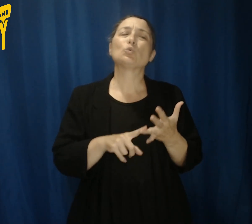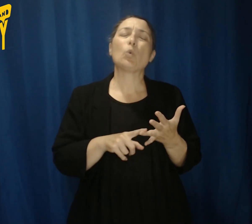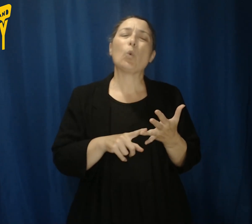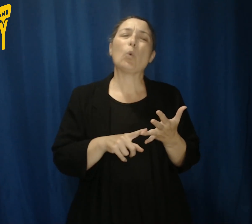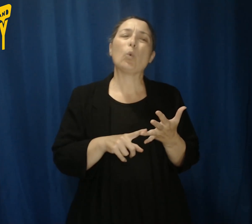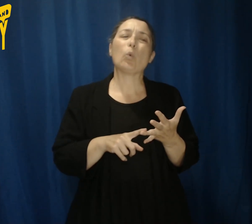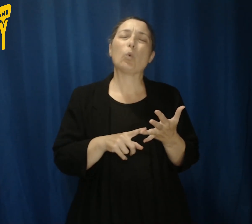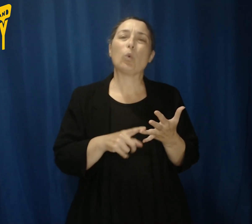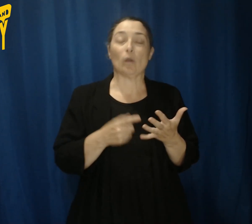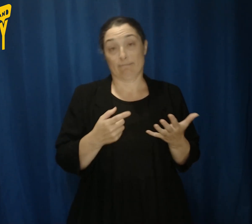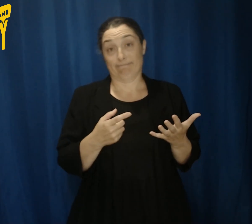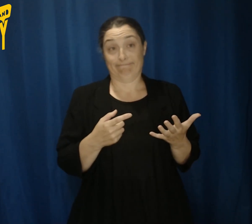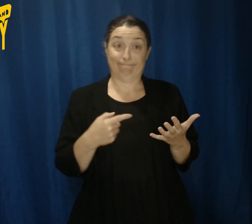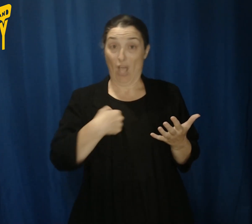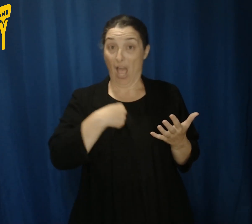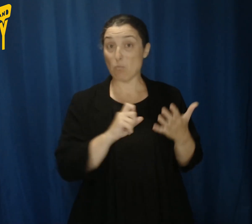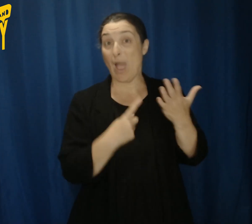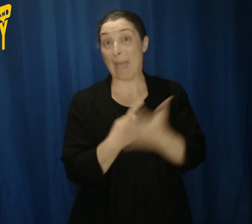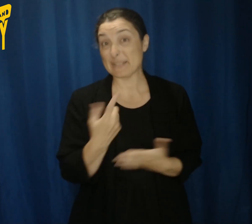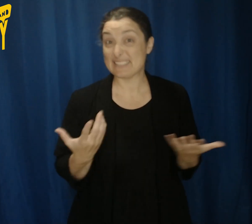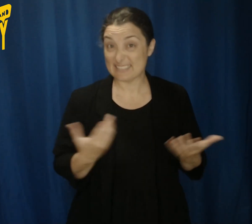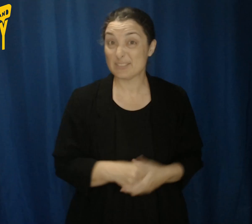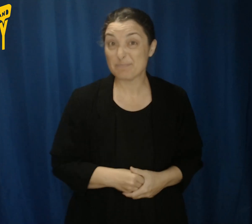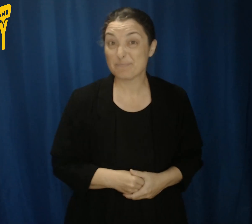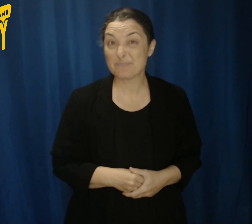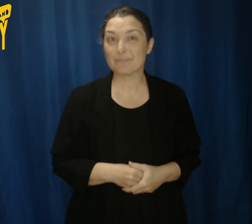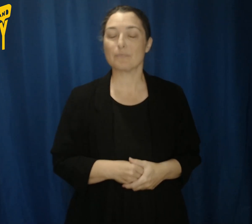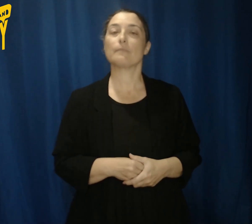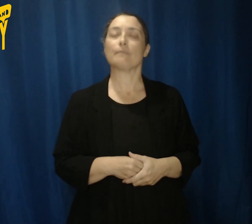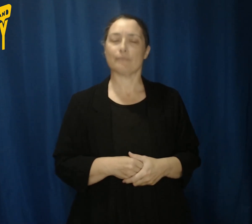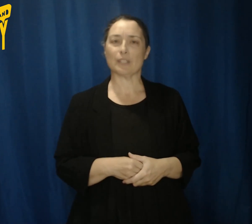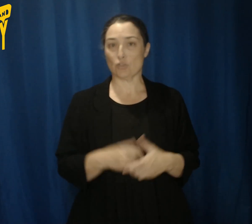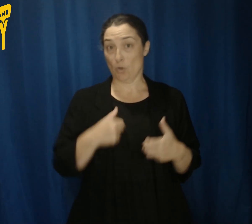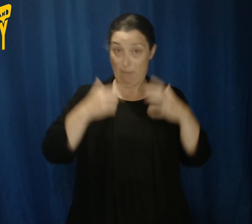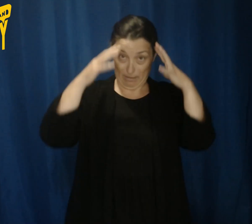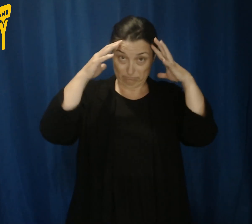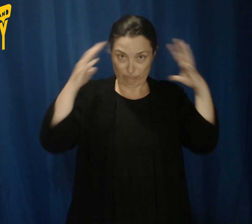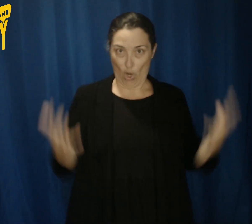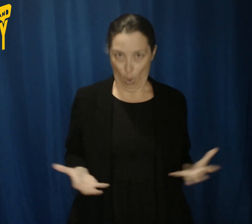thing that happens. So just going around my body, just globally, right? So